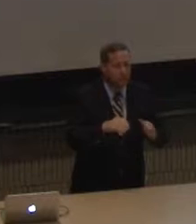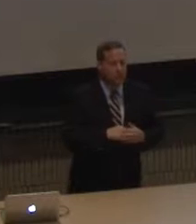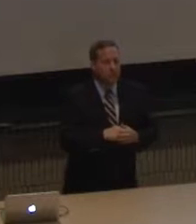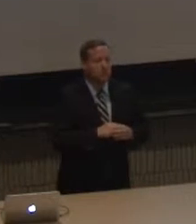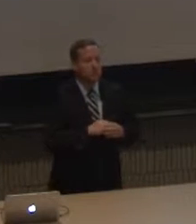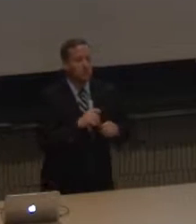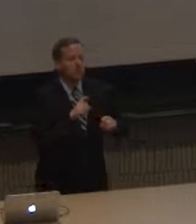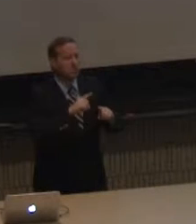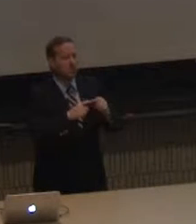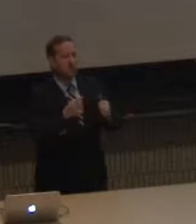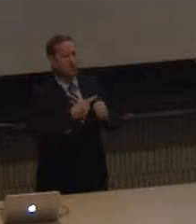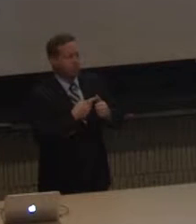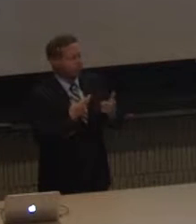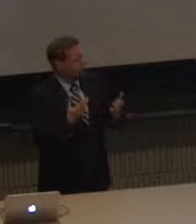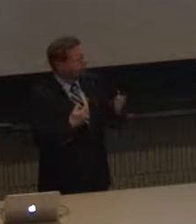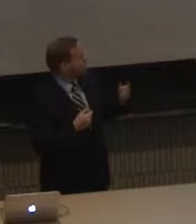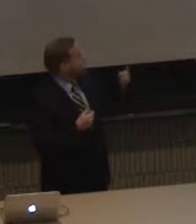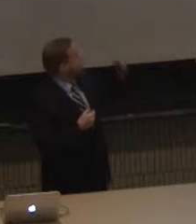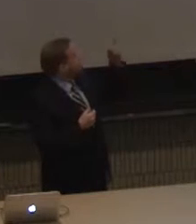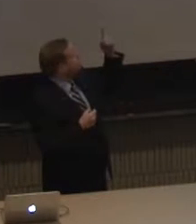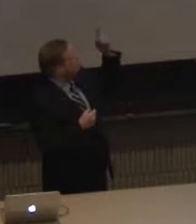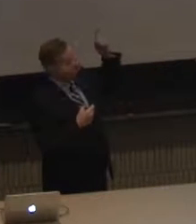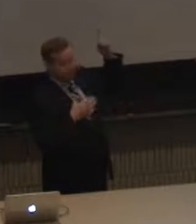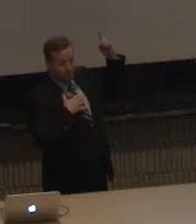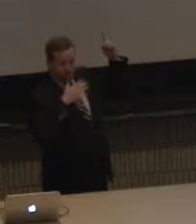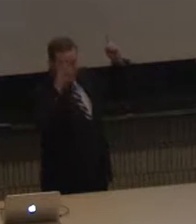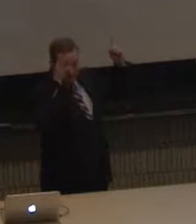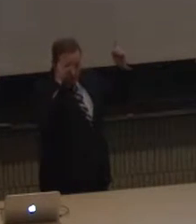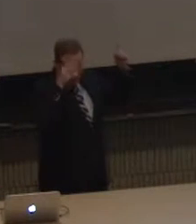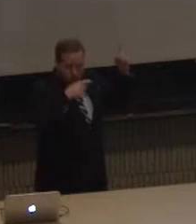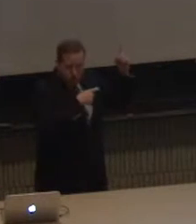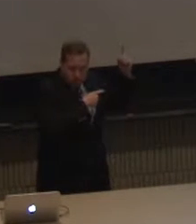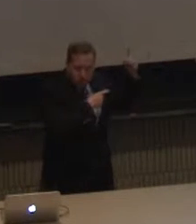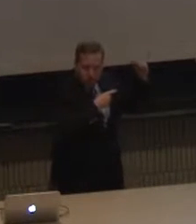than mine. So I think that's one of the things that's worth explaining about today.